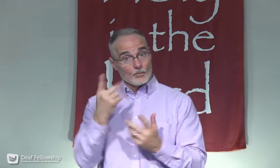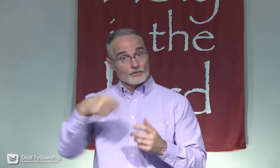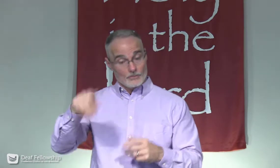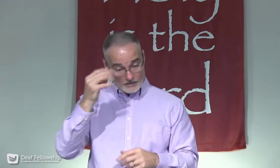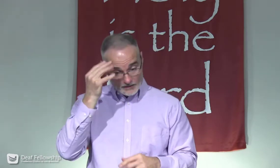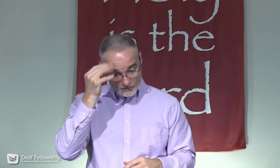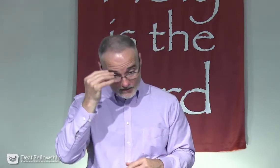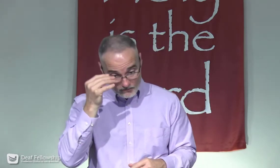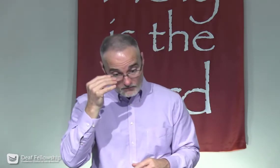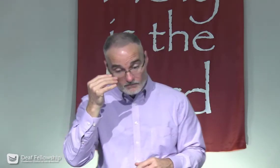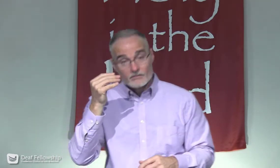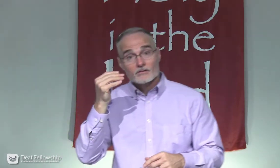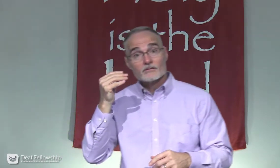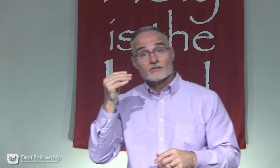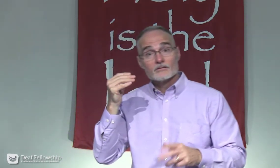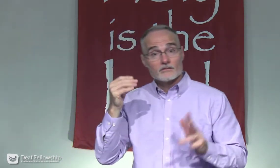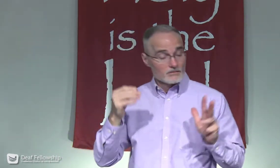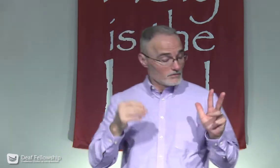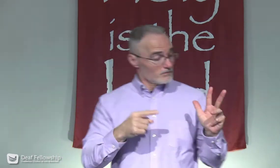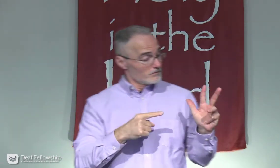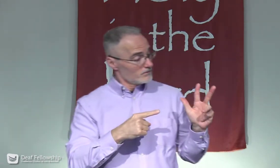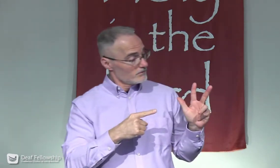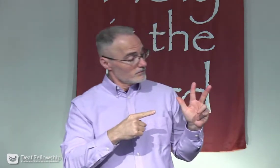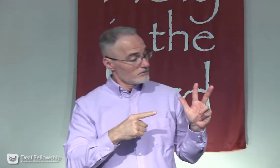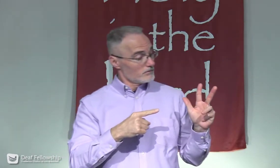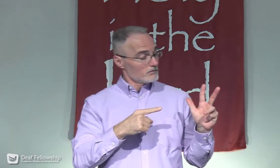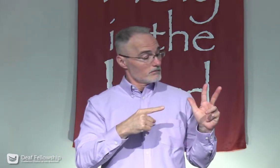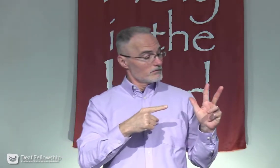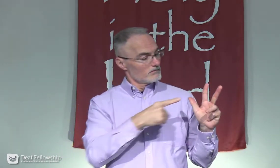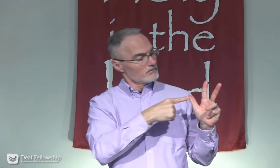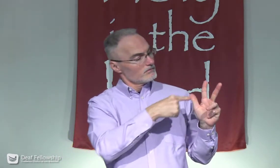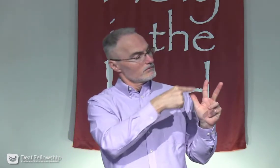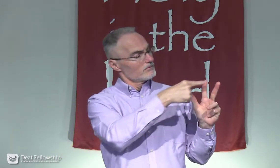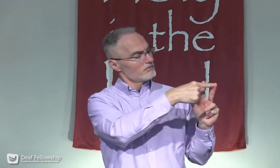So the question this morning that I want you to think about is,